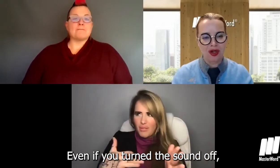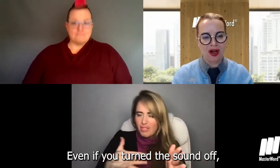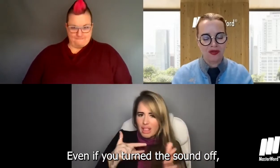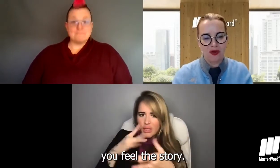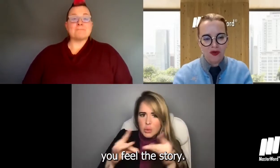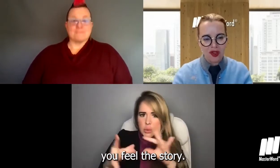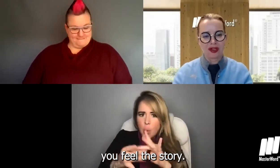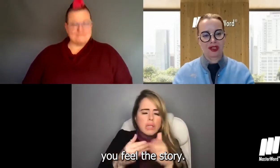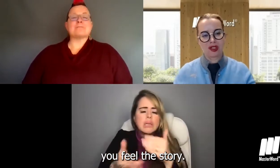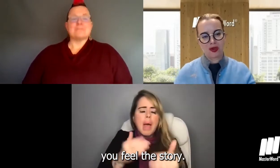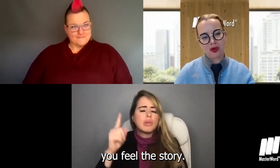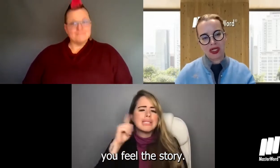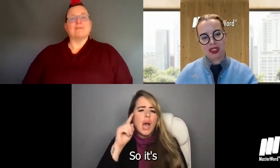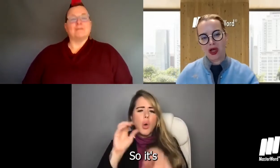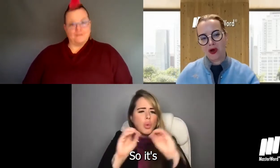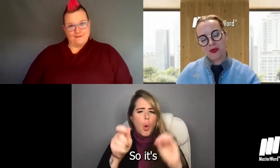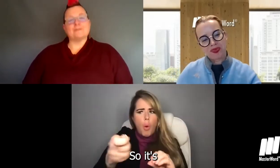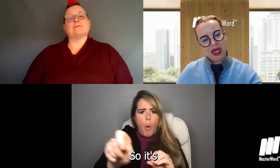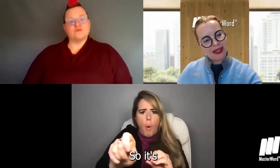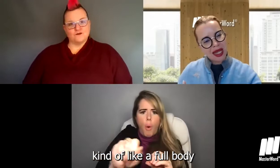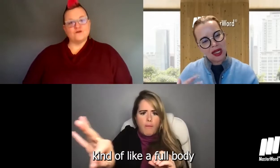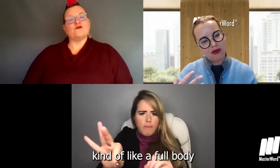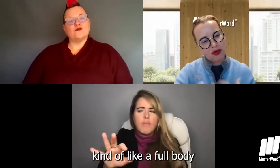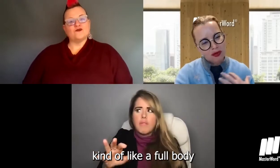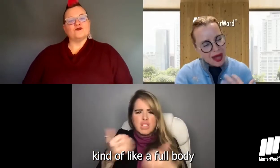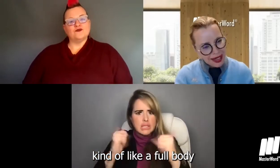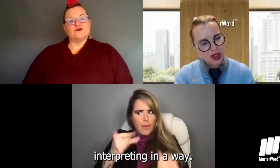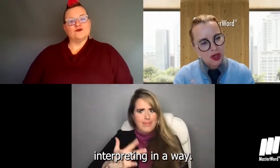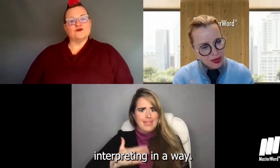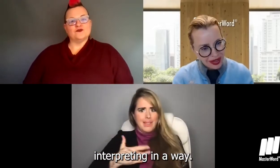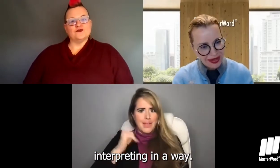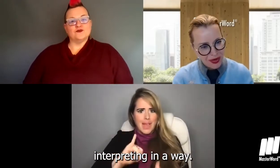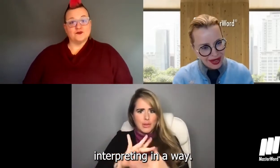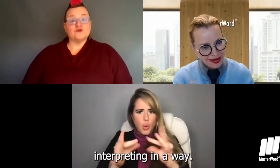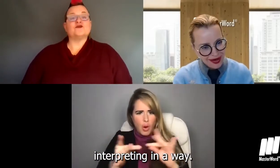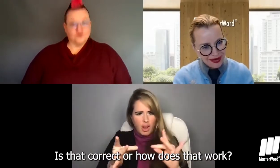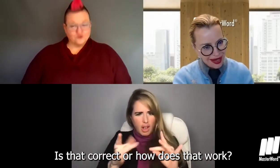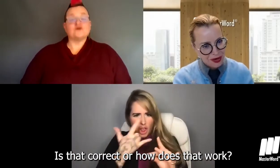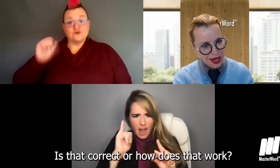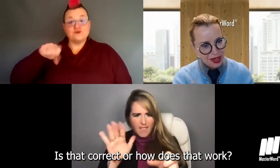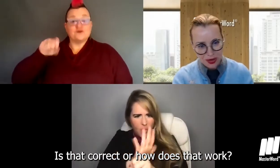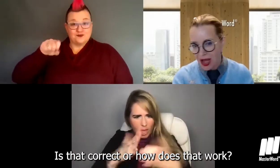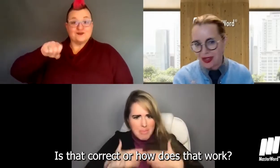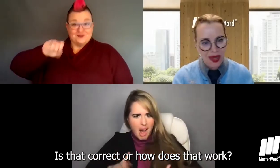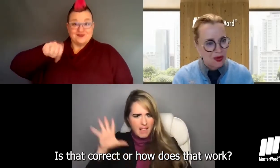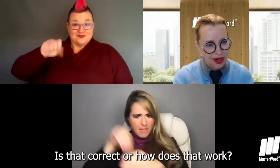off, you feel the story. So it's kind of like a full body interpreting in a way. Is that correct? Or how does that work?